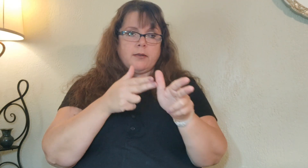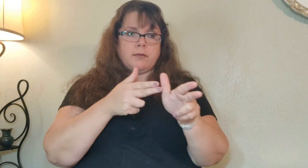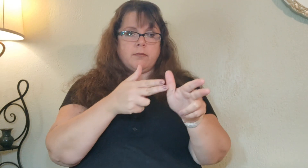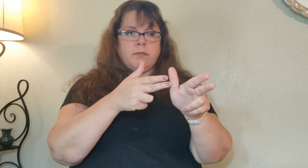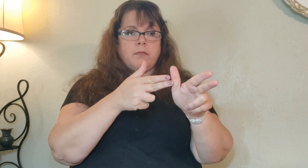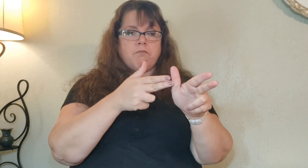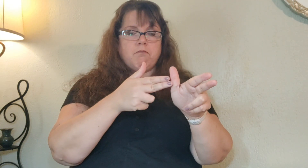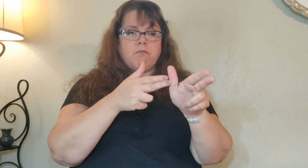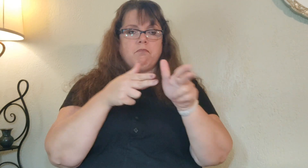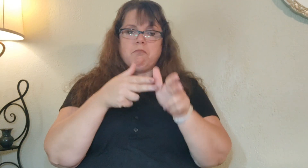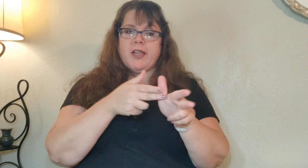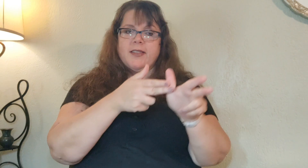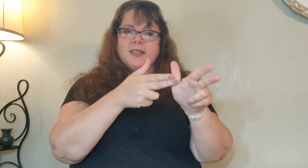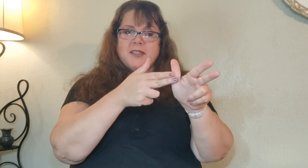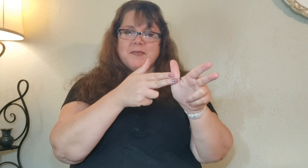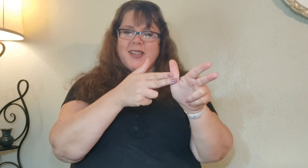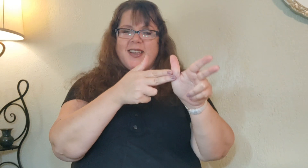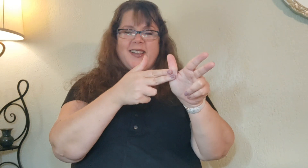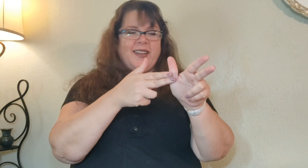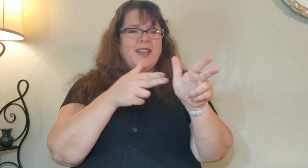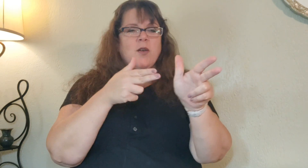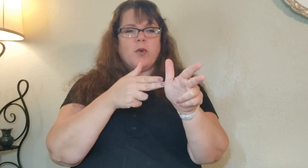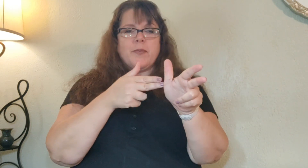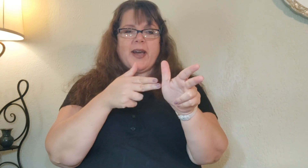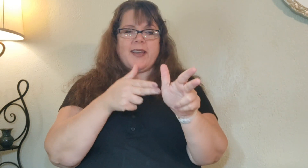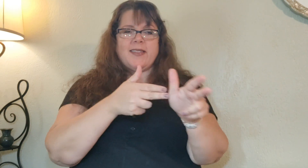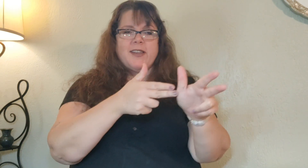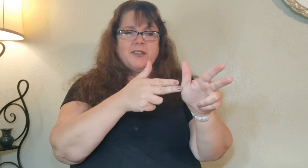and like this, one behind the other.